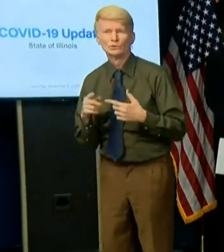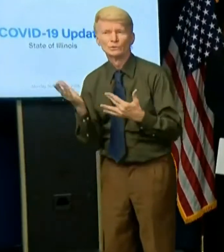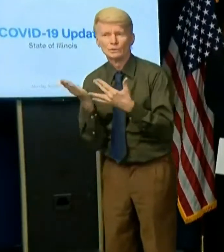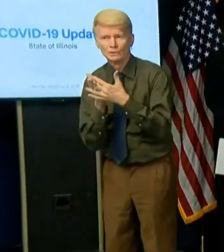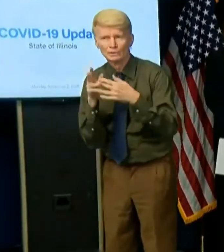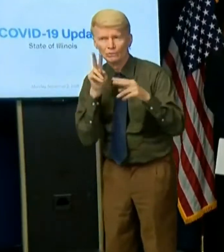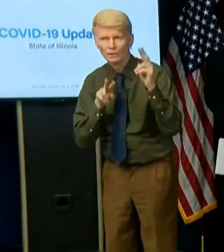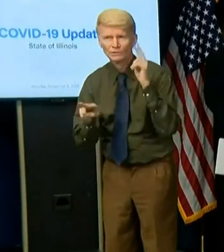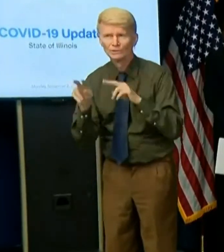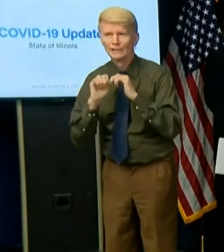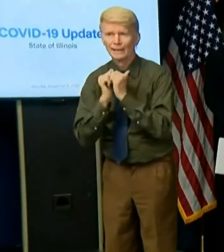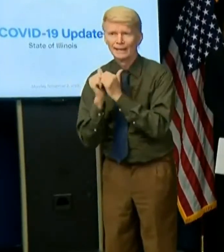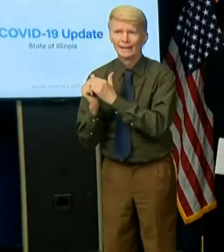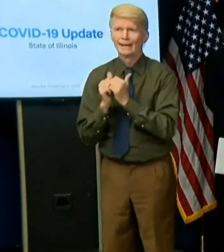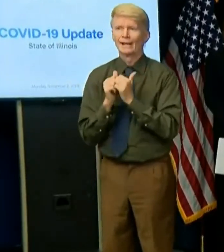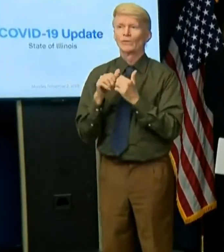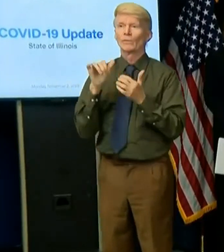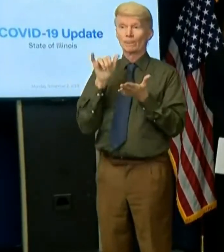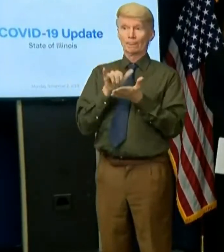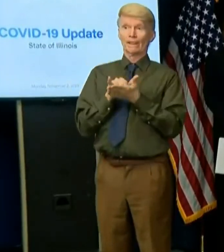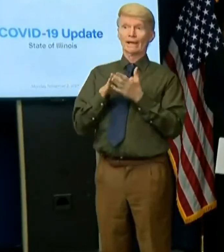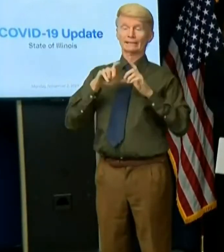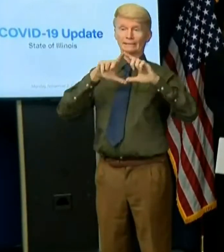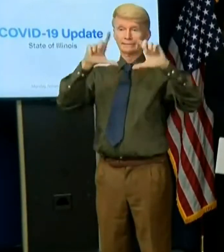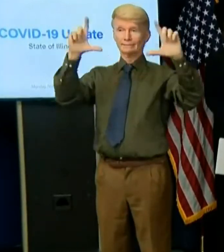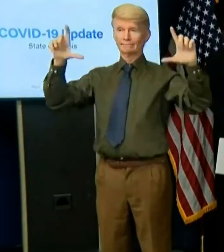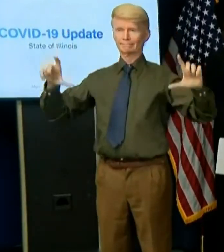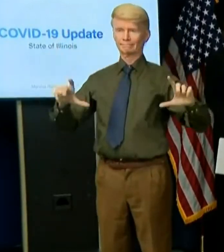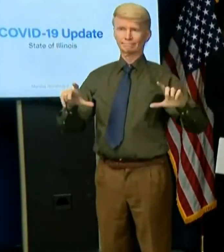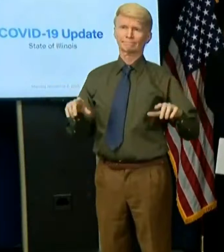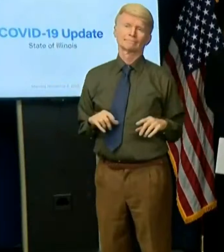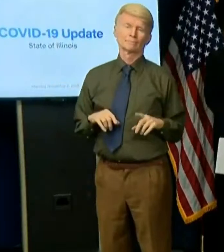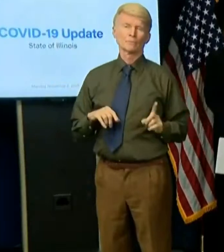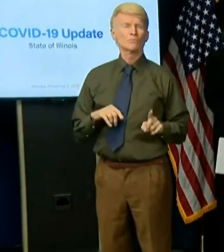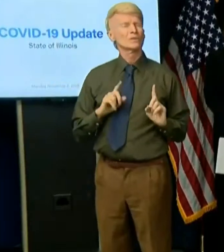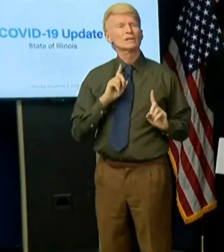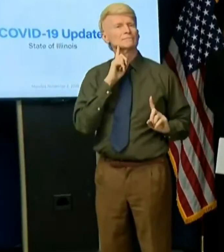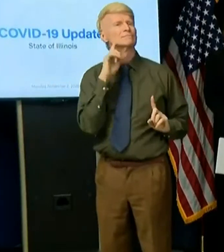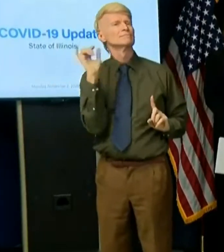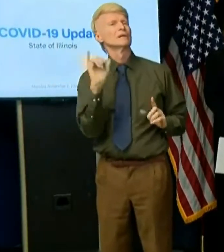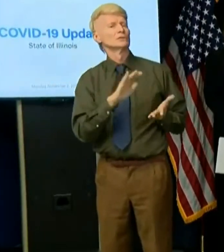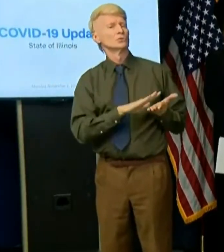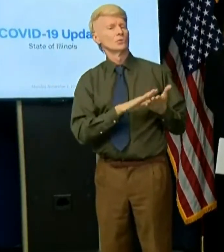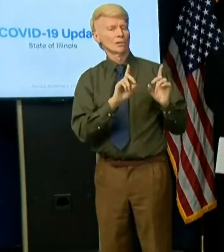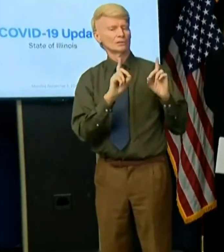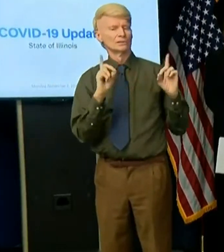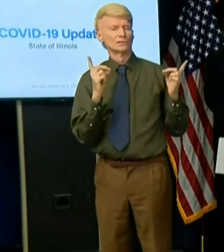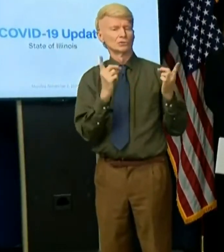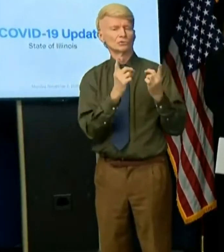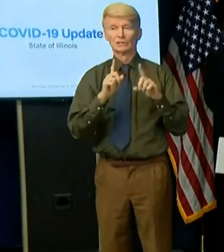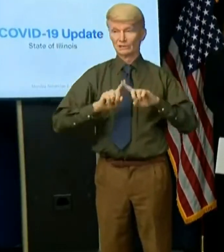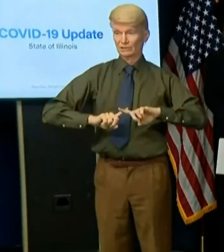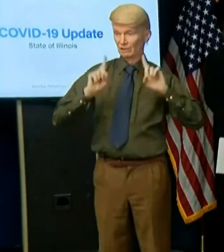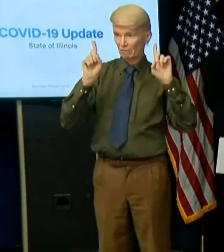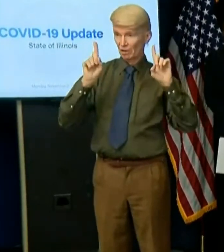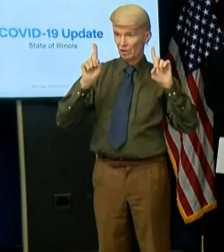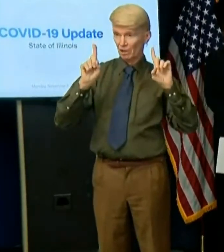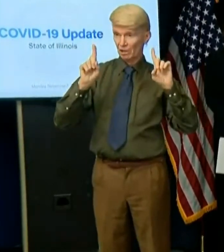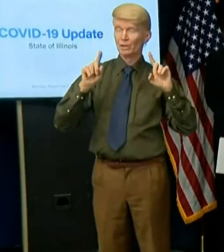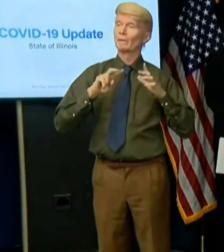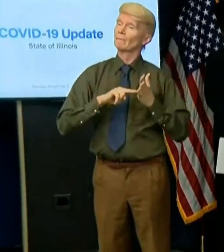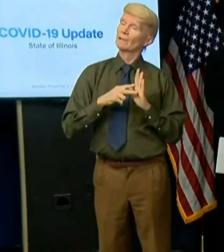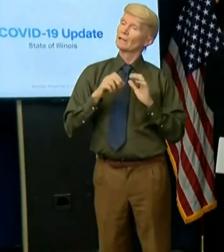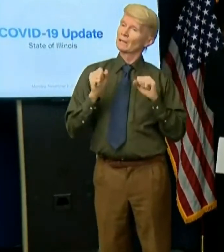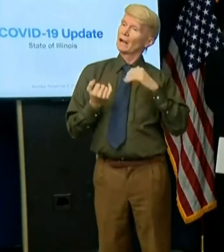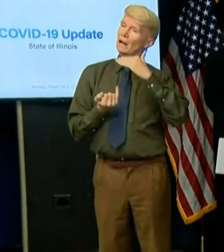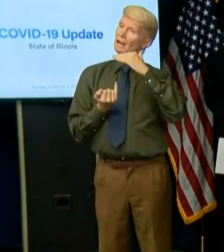broader swaths of territory than a city or county. But that seems different than what you're doing with school districts. You're saying school districts are different, right? And they can make their